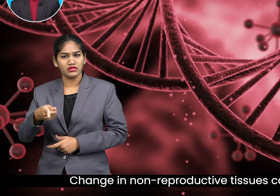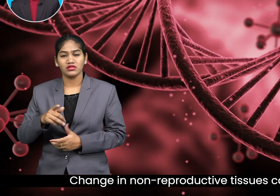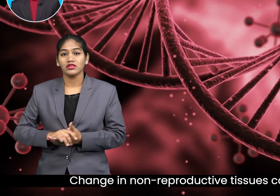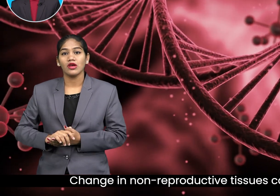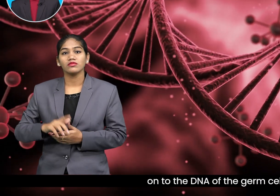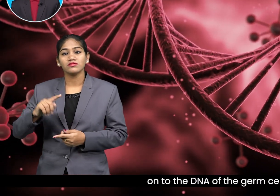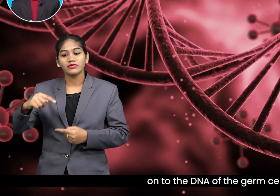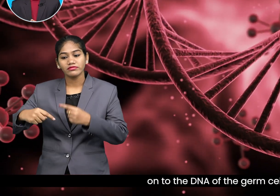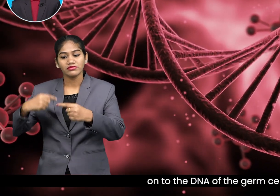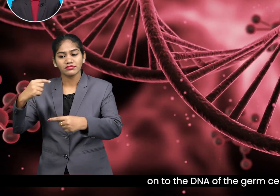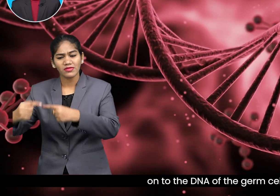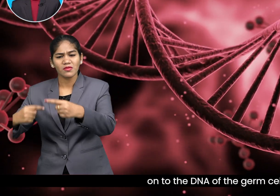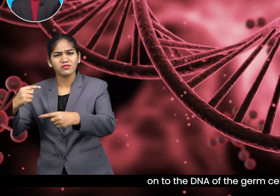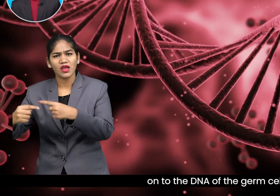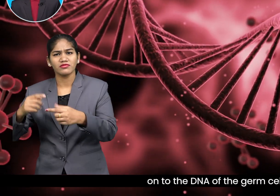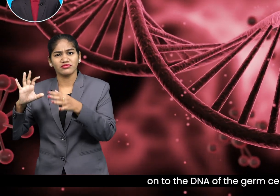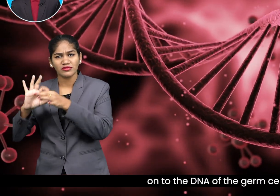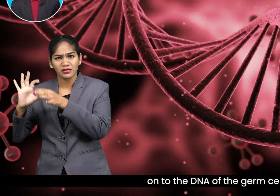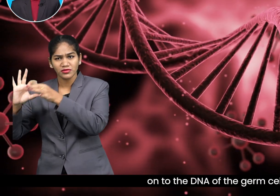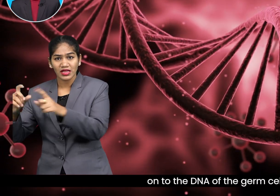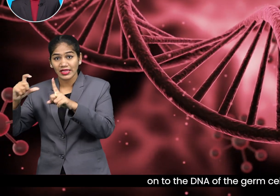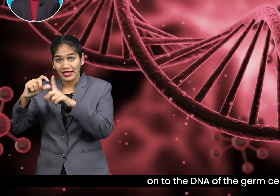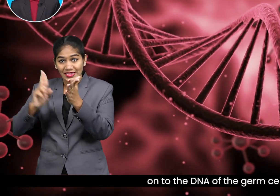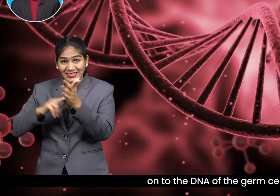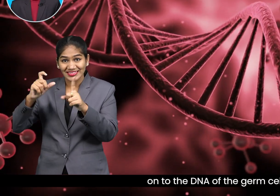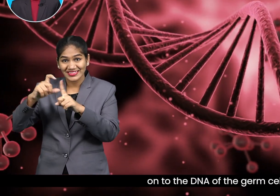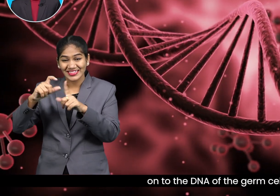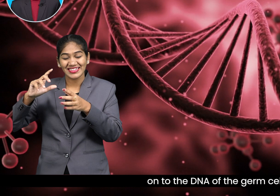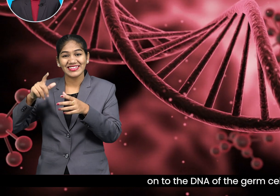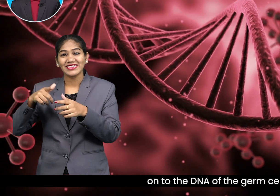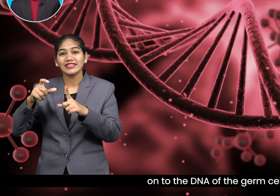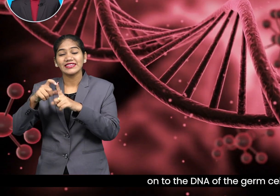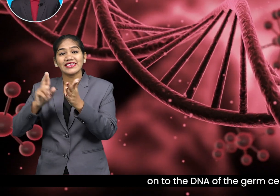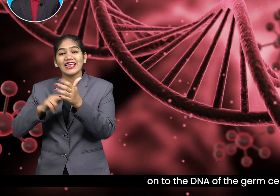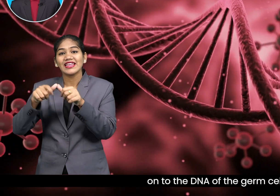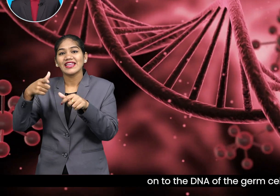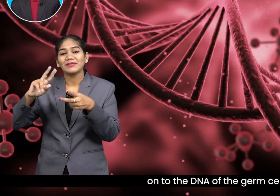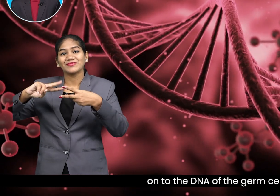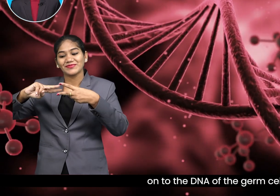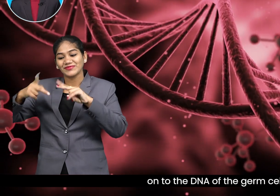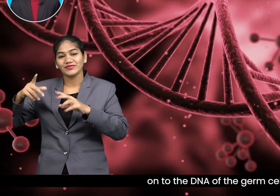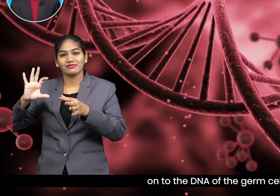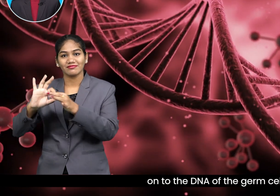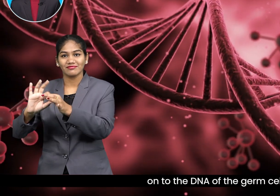cannot be passed on to the DNA of the germ cells.